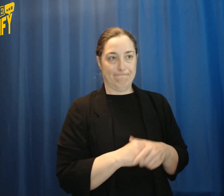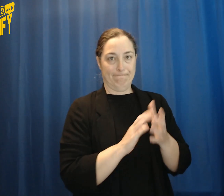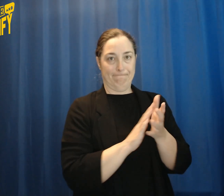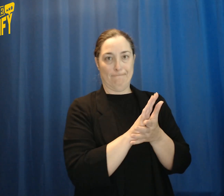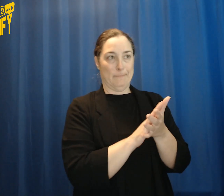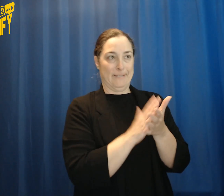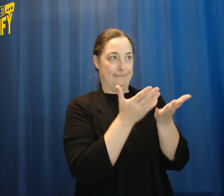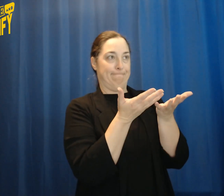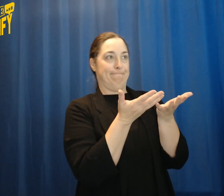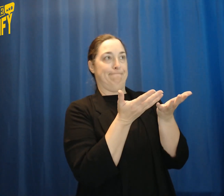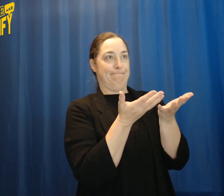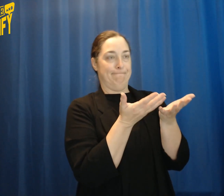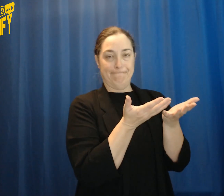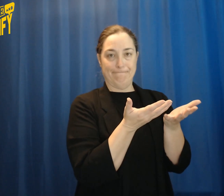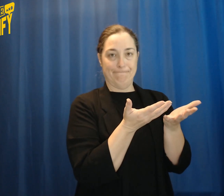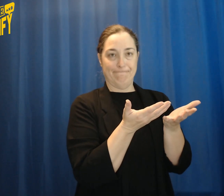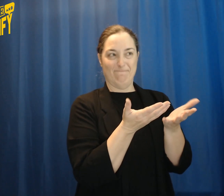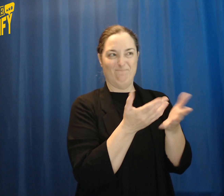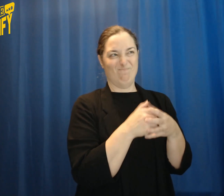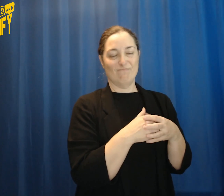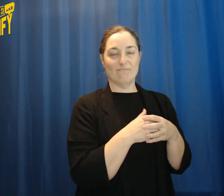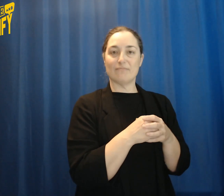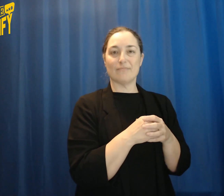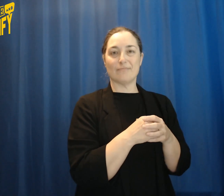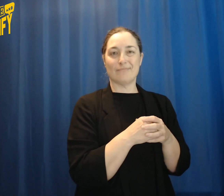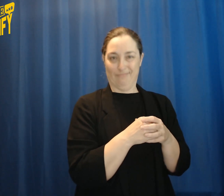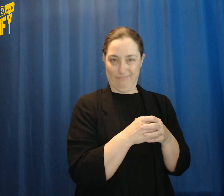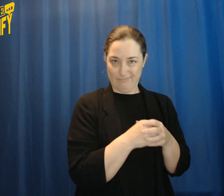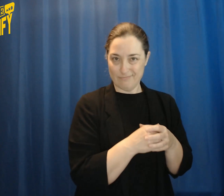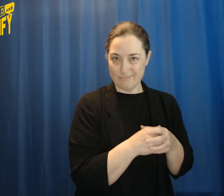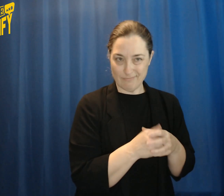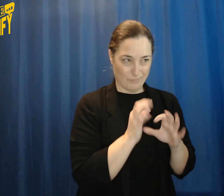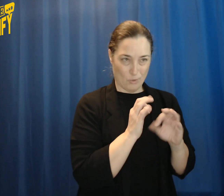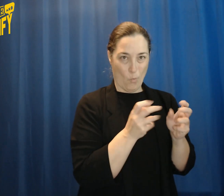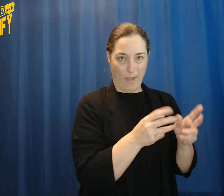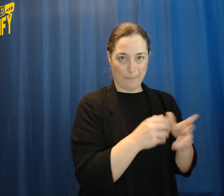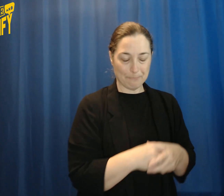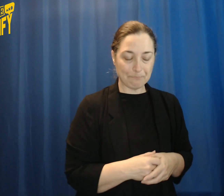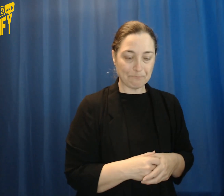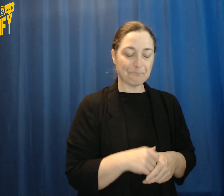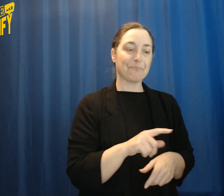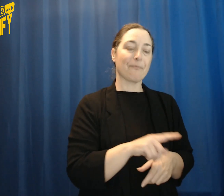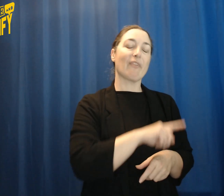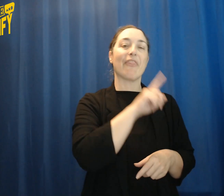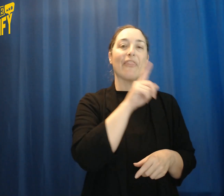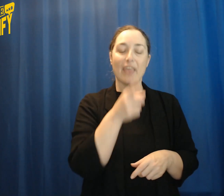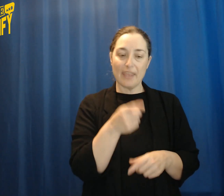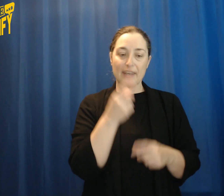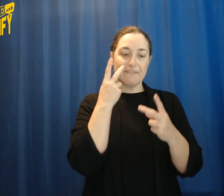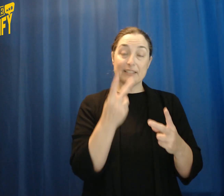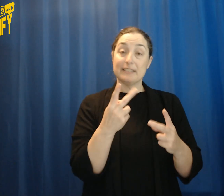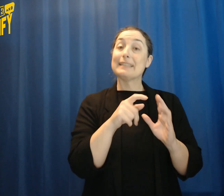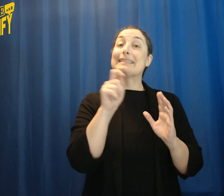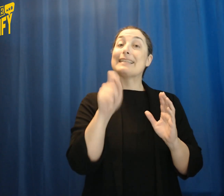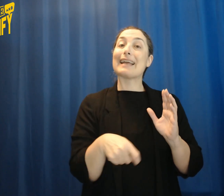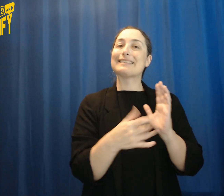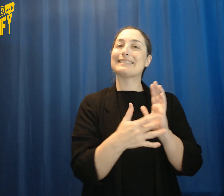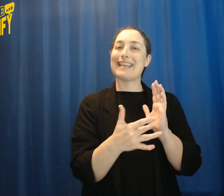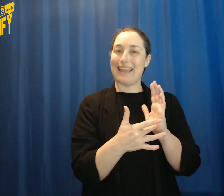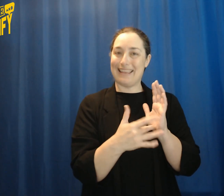would be studying. And there's no way. And then I went across to Texas Tech, the university that I